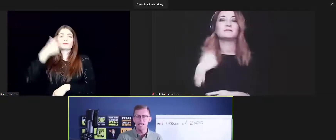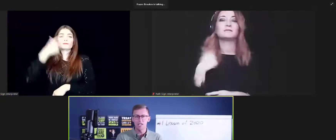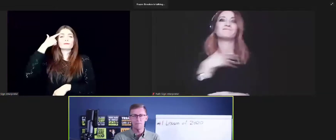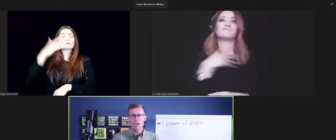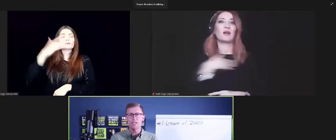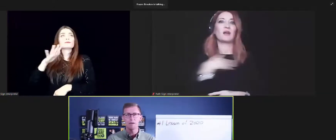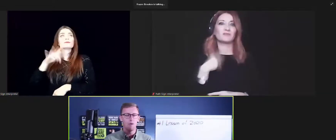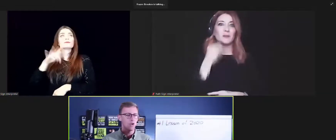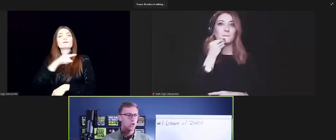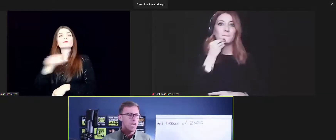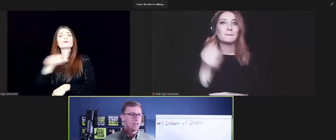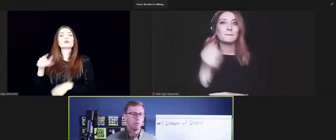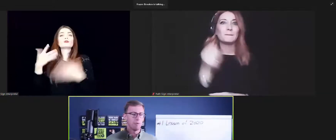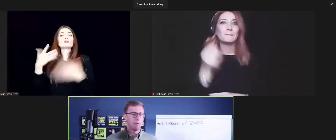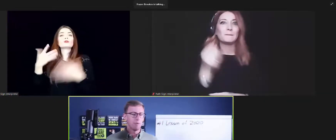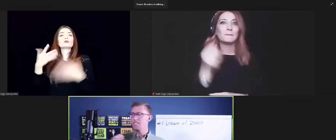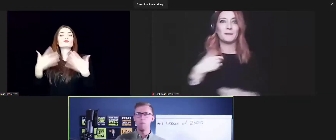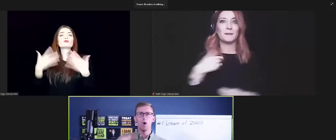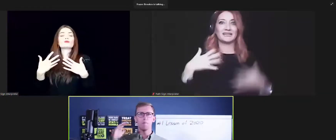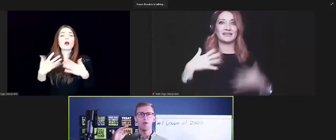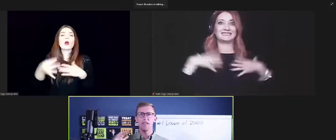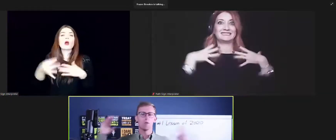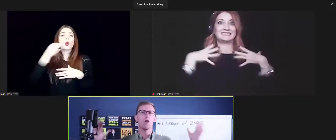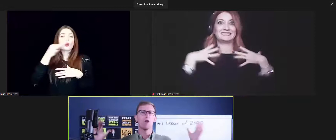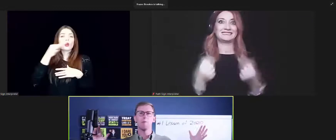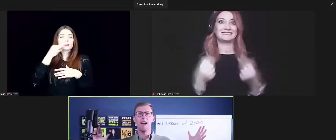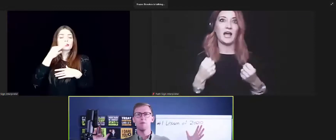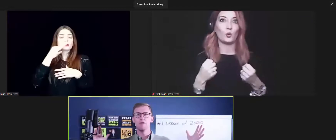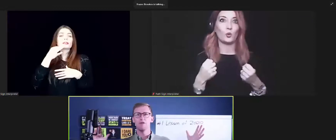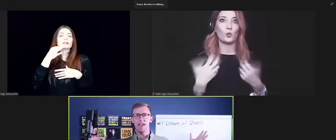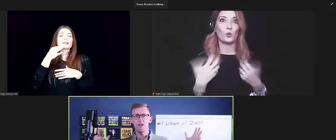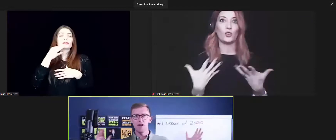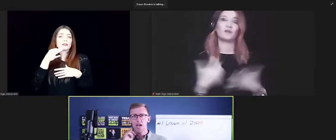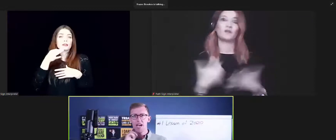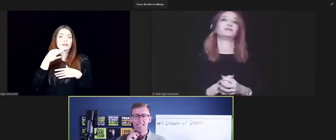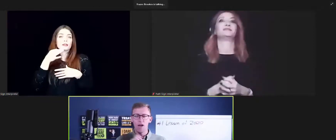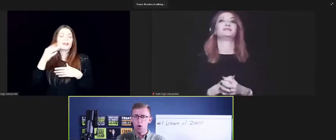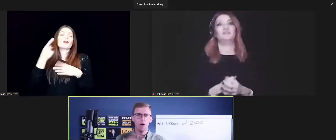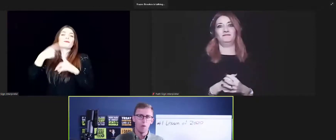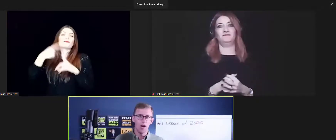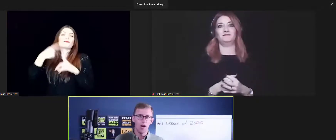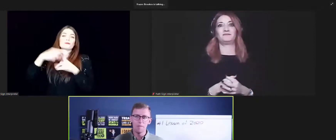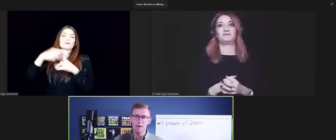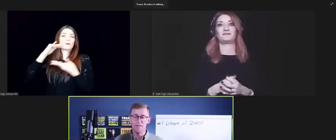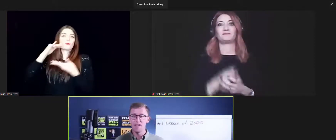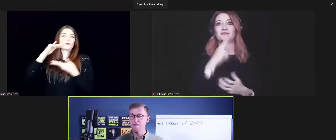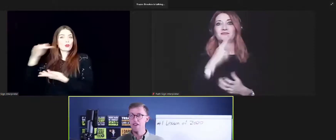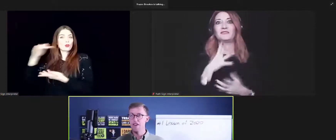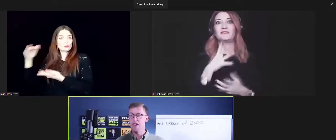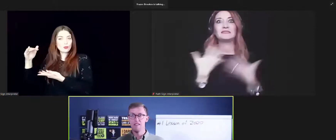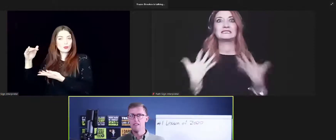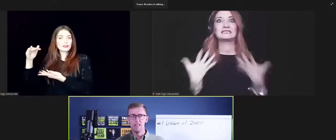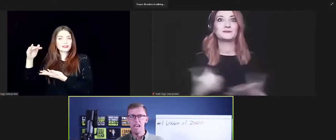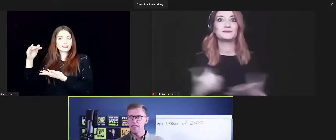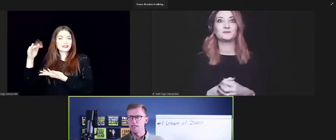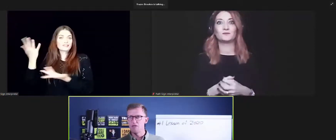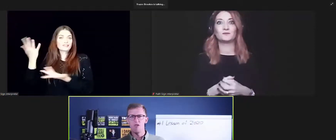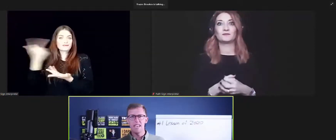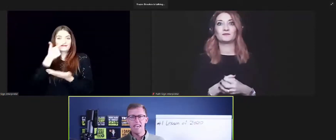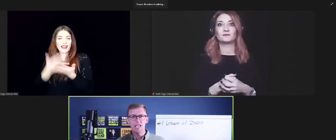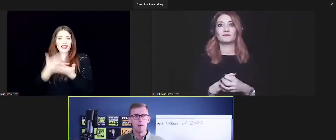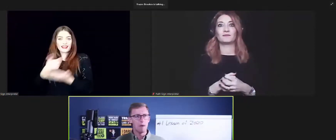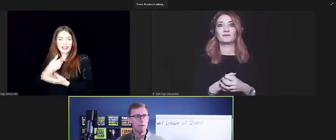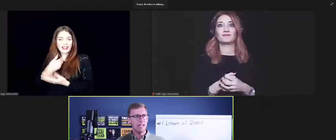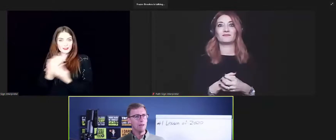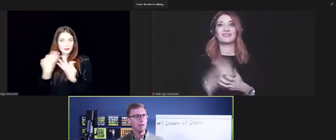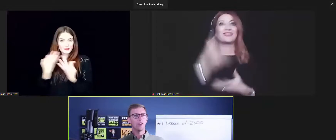amazing products. The Purity water bottle thing is one of my absolute favorites. I take it all over the world with me and I've had it for, I think 3 years now,